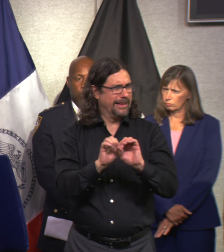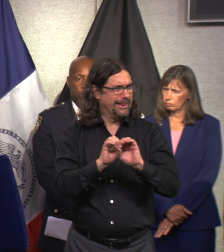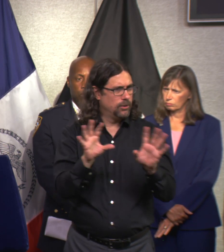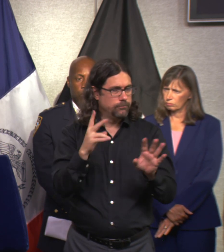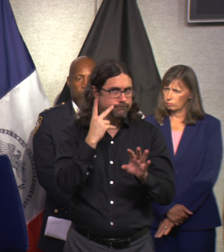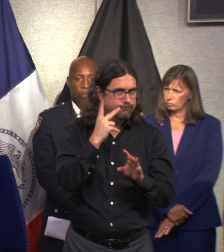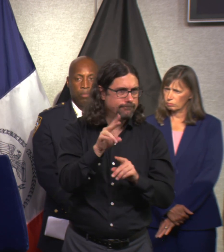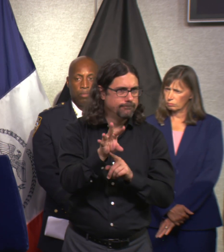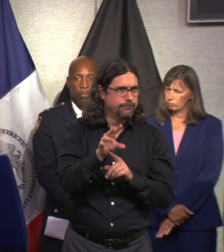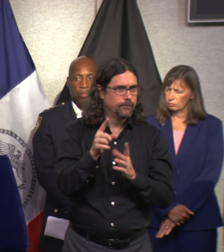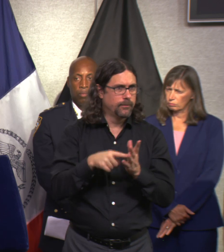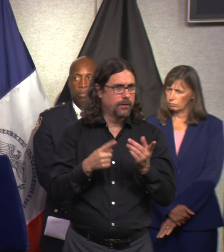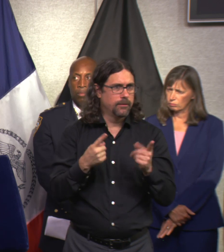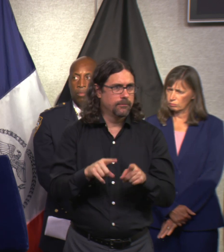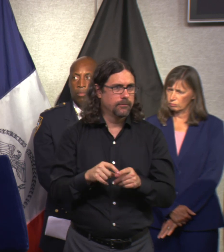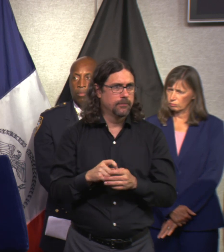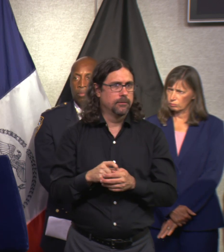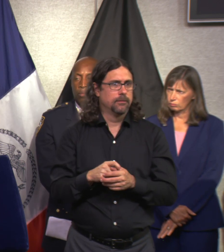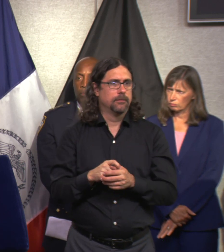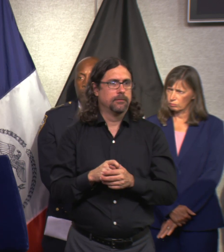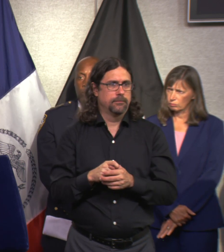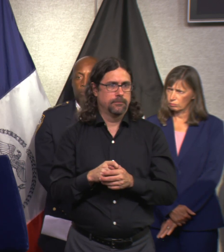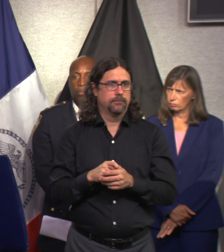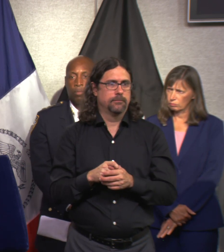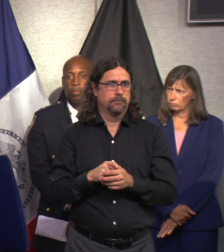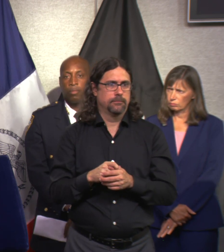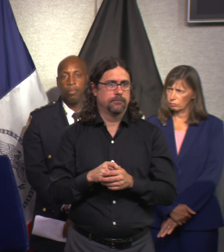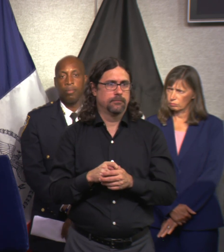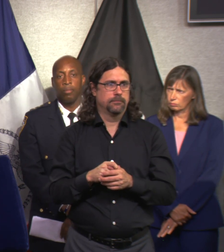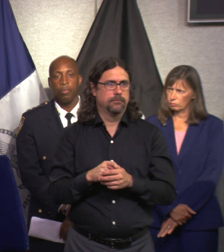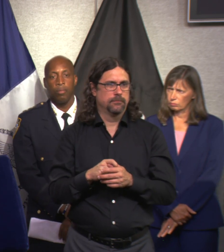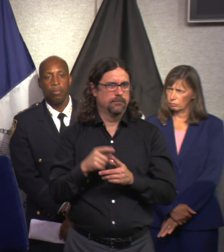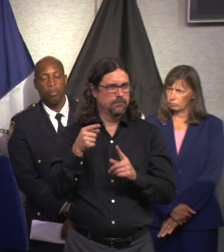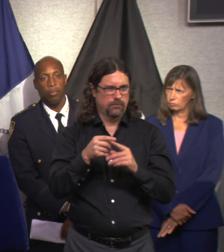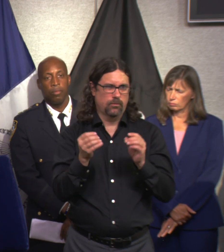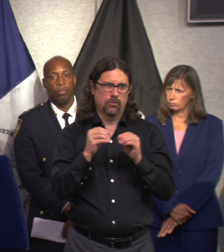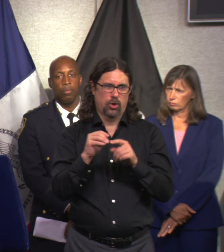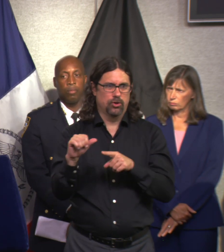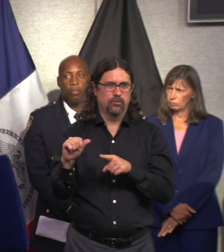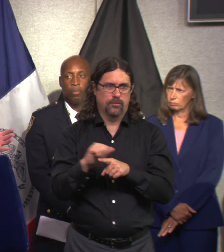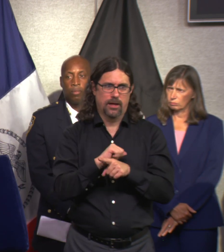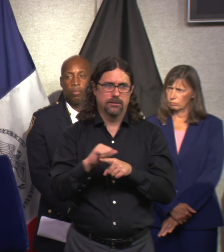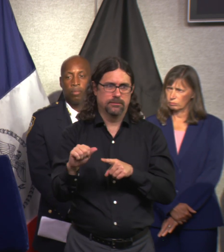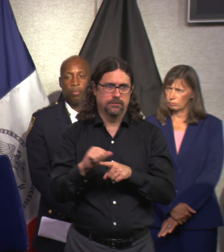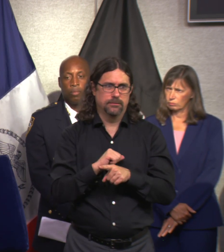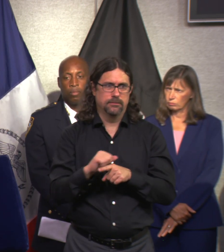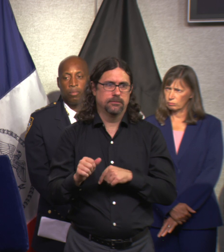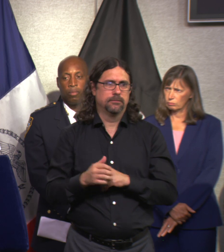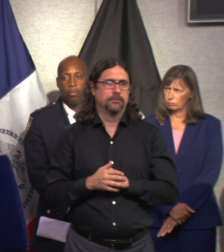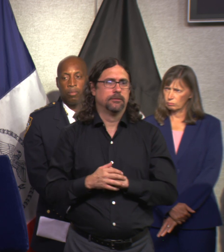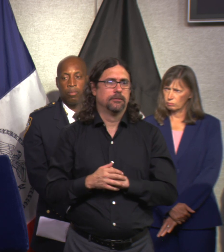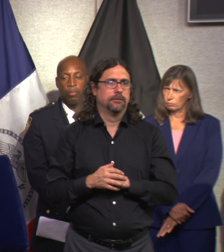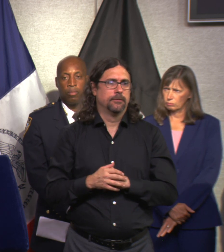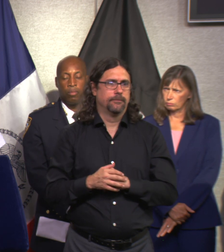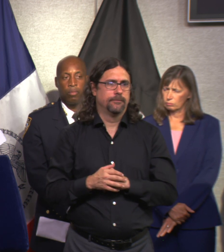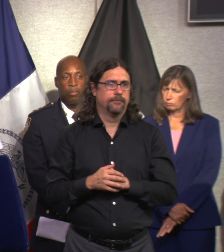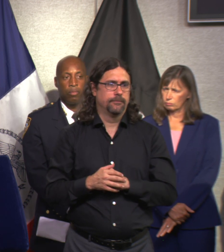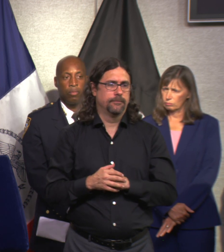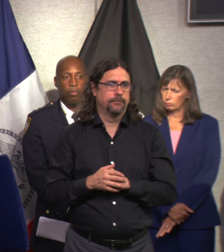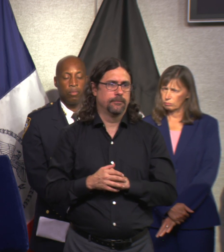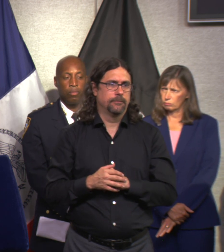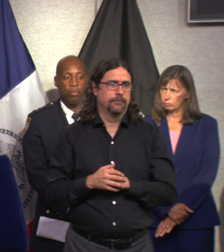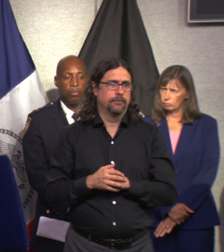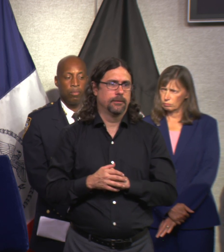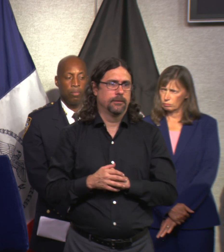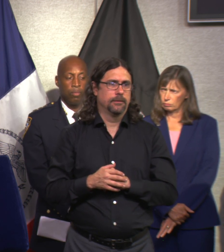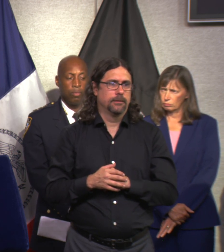happened. And I think policing is very different today in New York City. And I hear that from community members. Obviously, ending stop and frisk. There's so many things that are